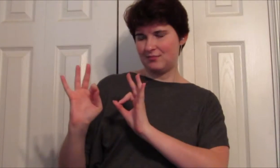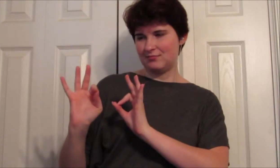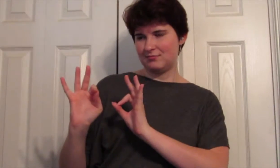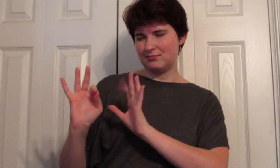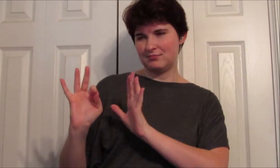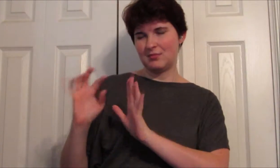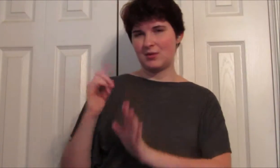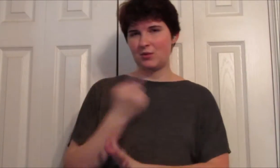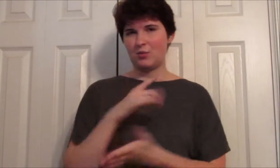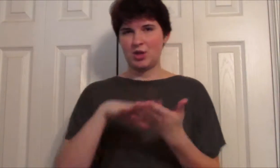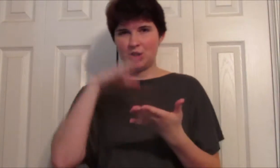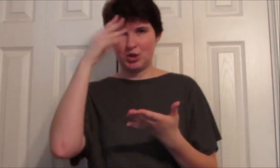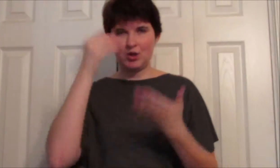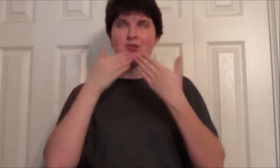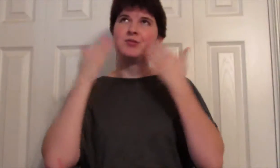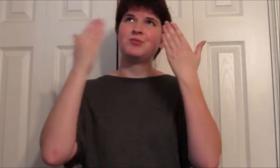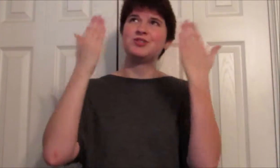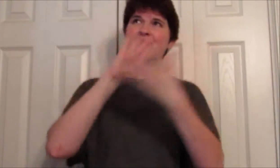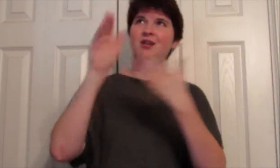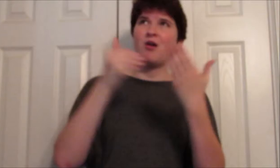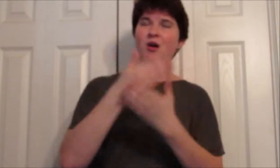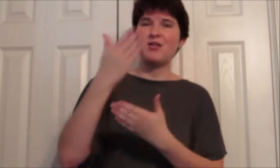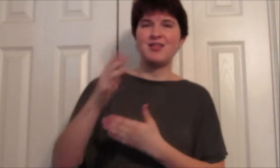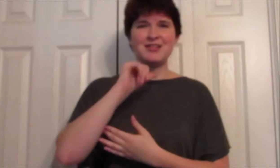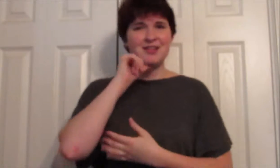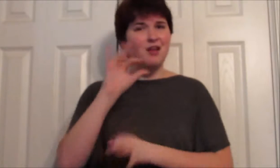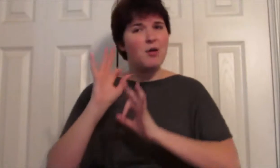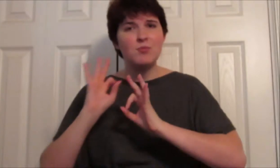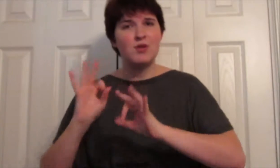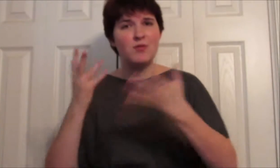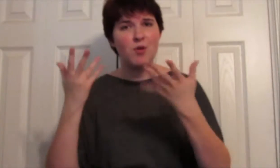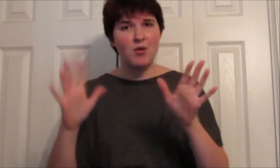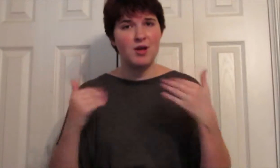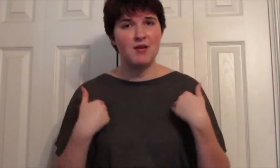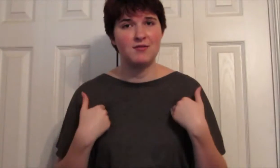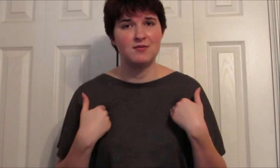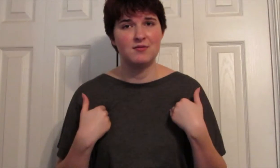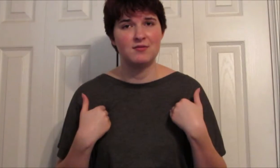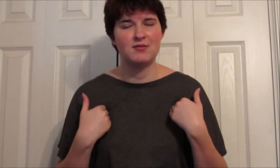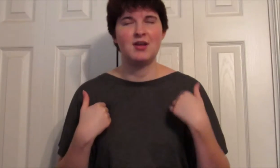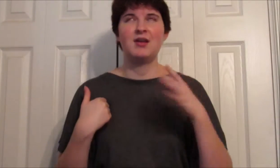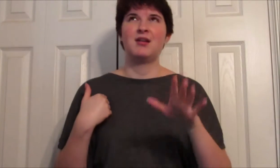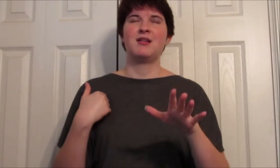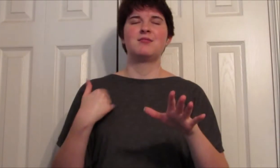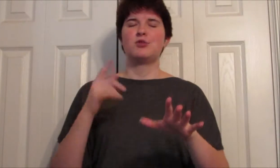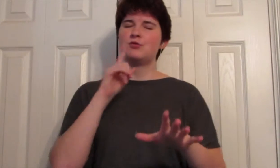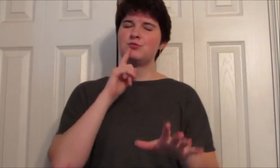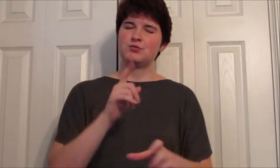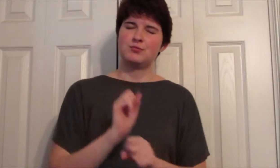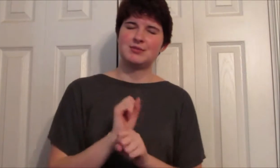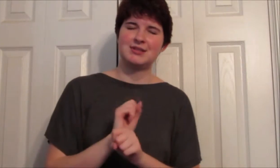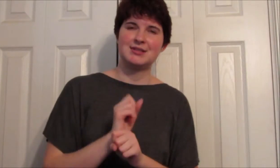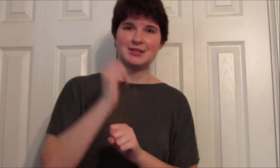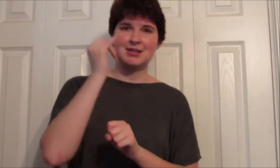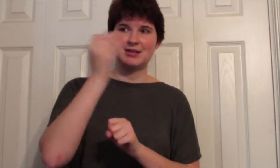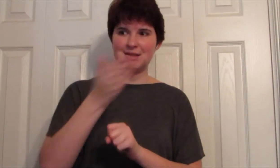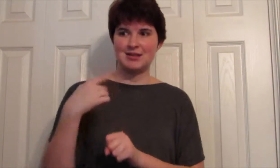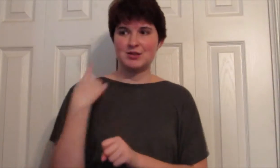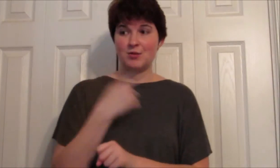perfect, we learn to appreciate all the imperfect things we already have. That the fact is that the things that we